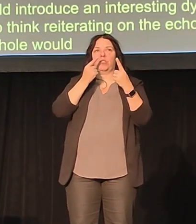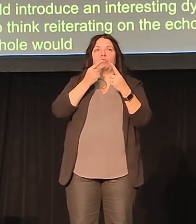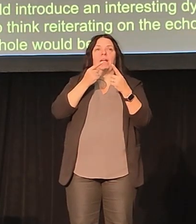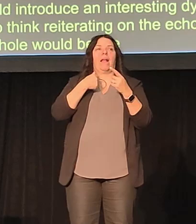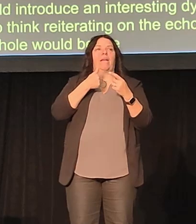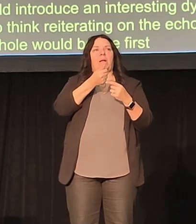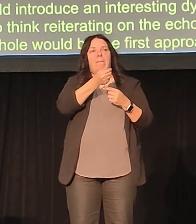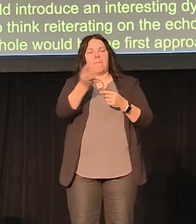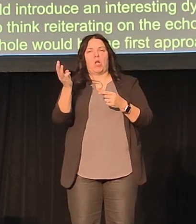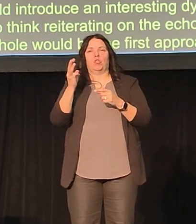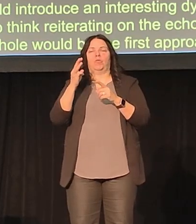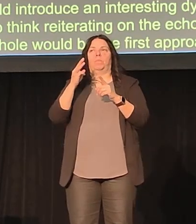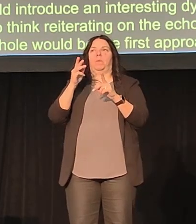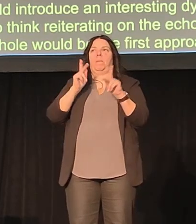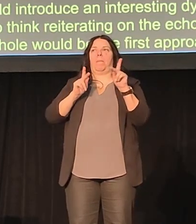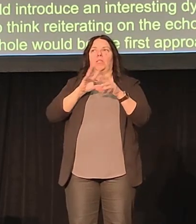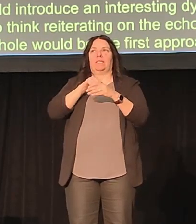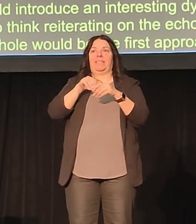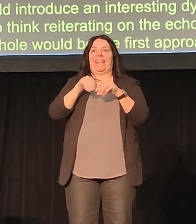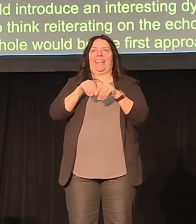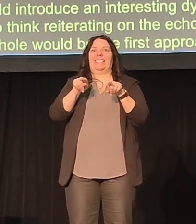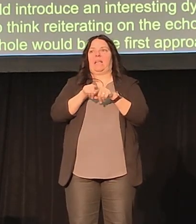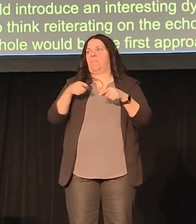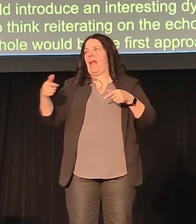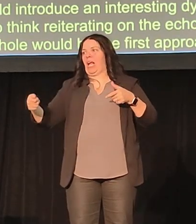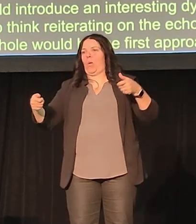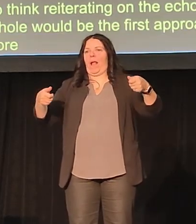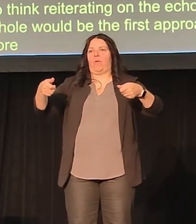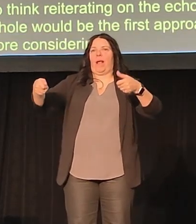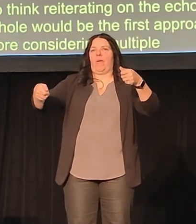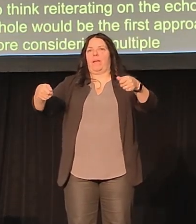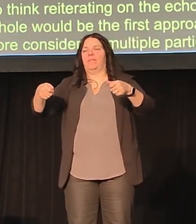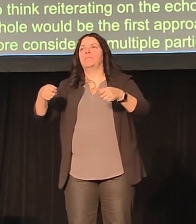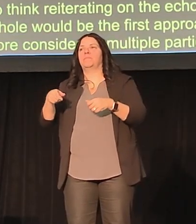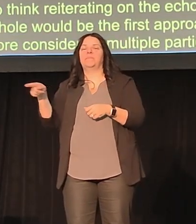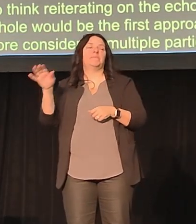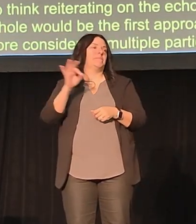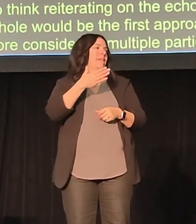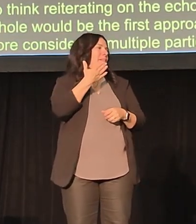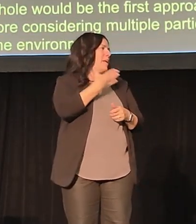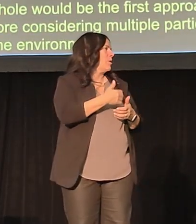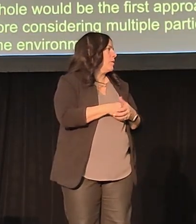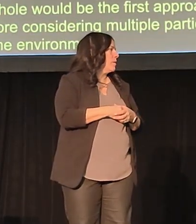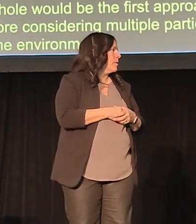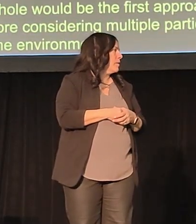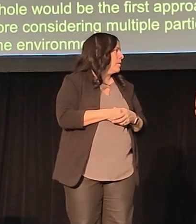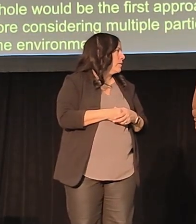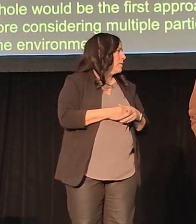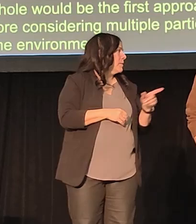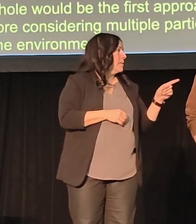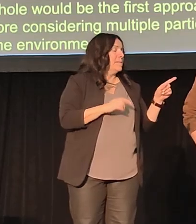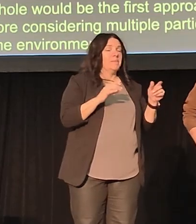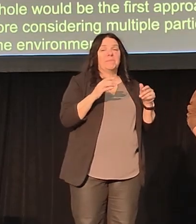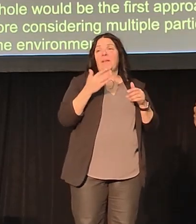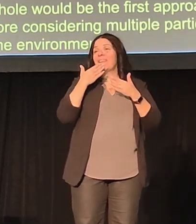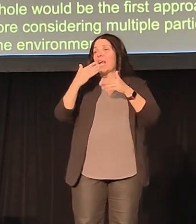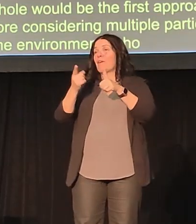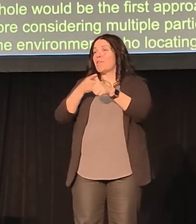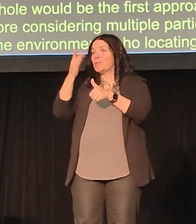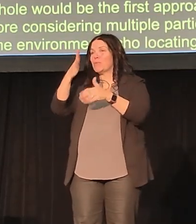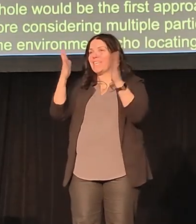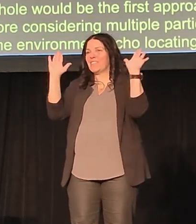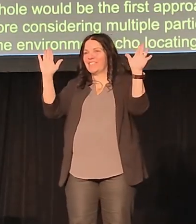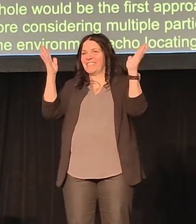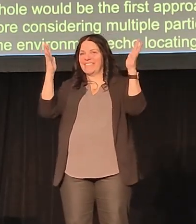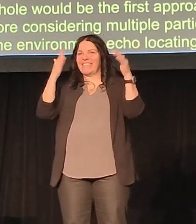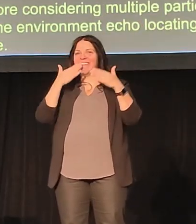in the same environment echolocating at the same time. Thank you. Let's thank our first presenters. Thank you so much.